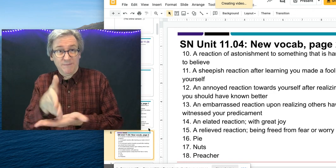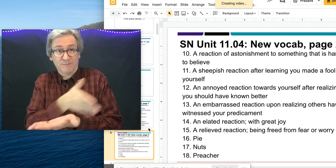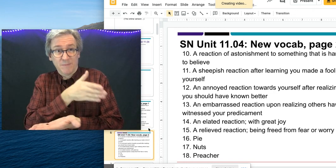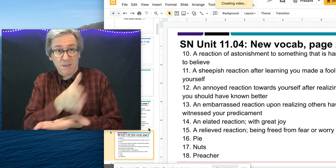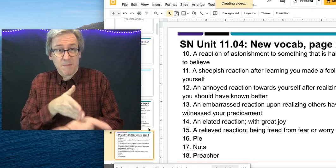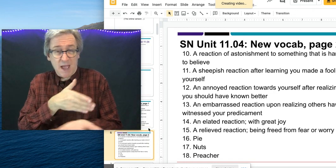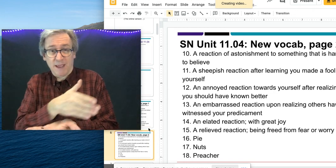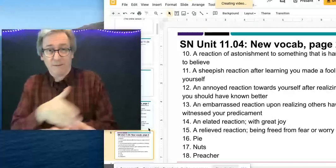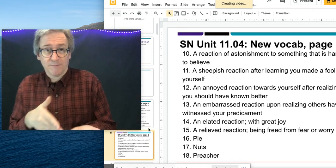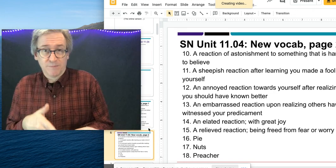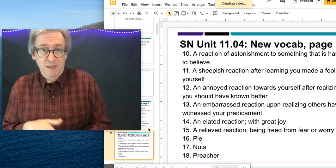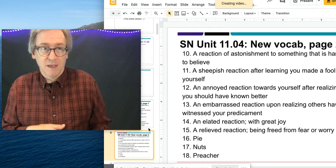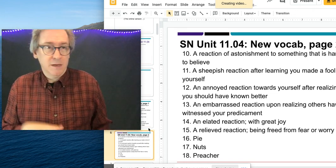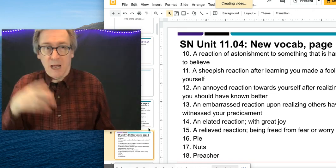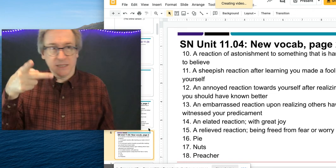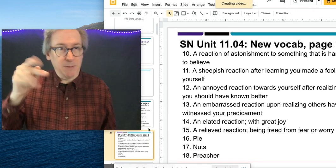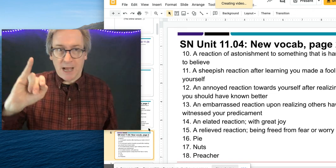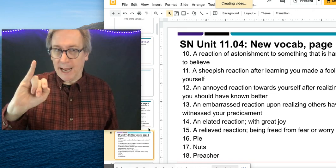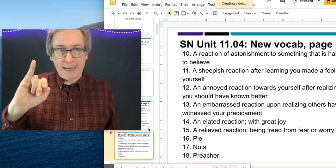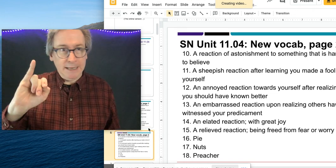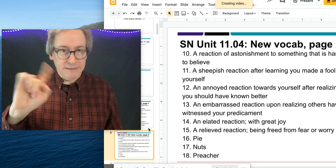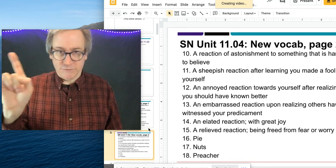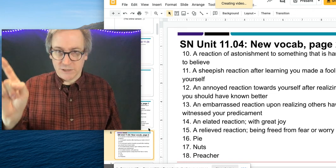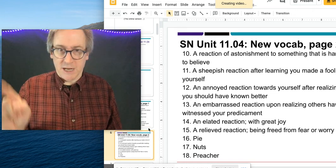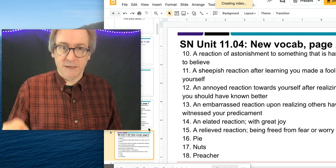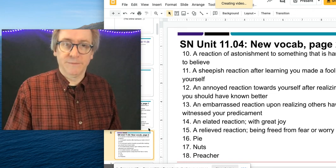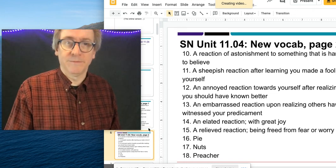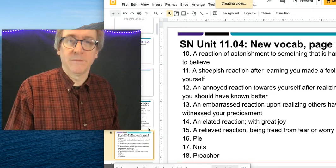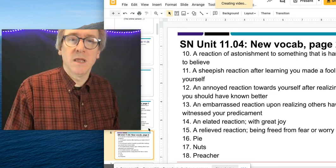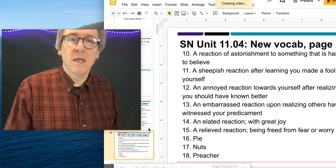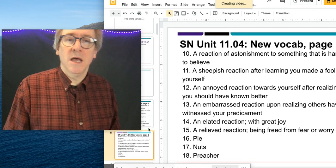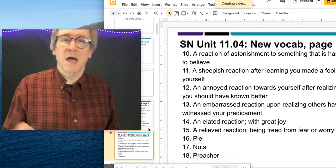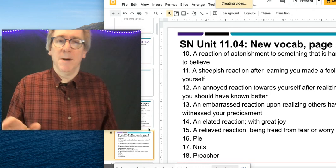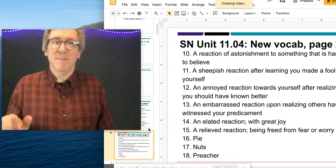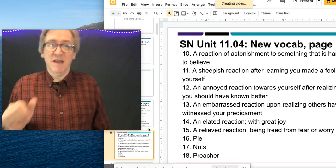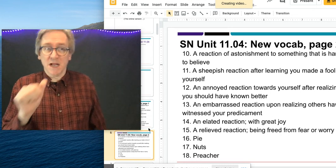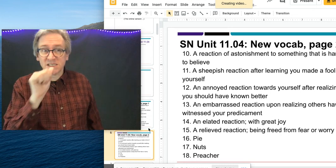pie. Pie. Not pie. Different kind. Nuts.